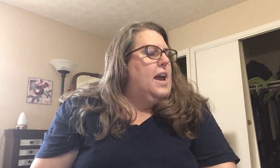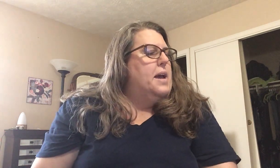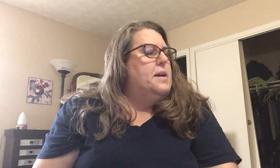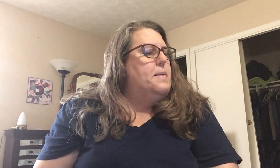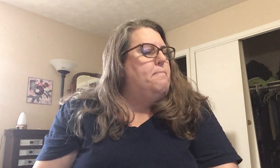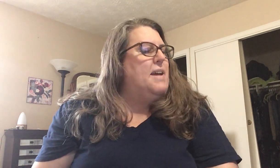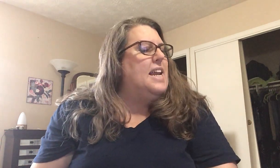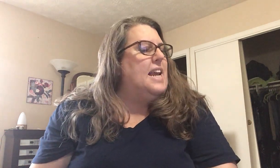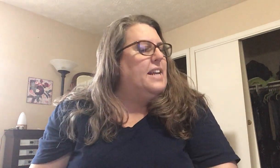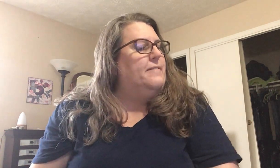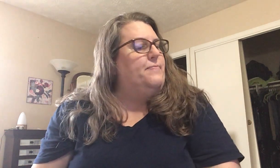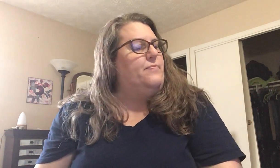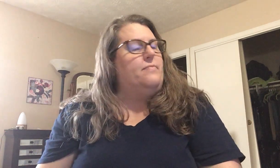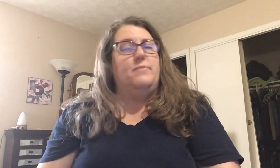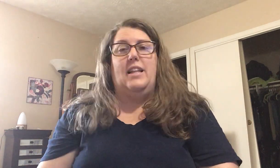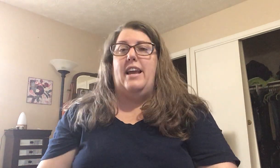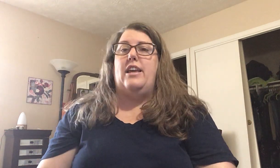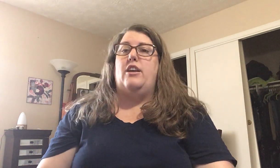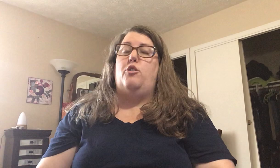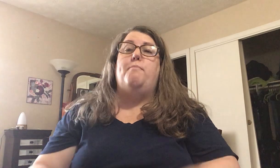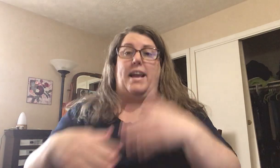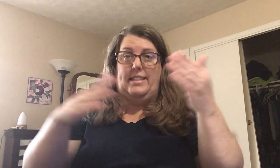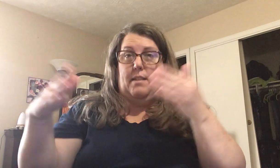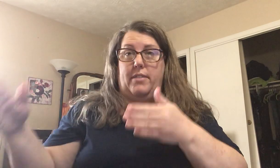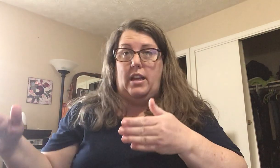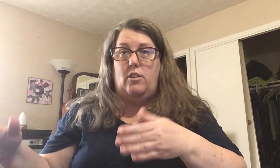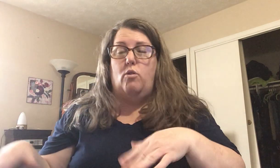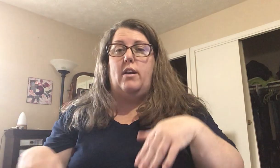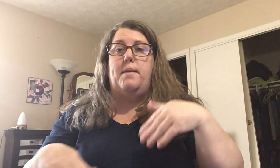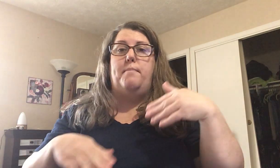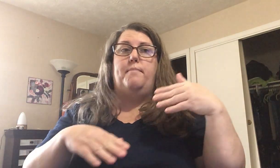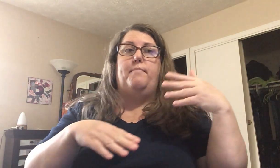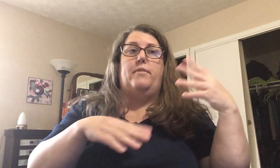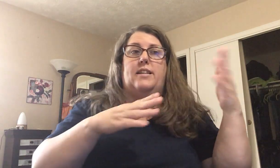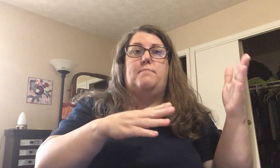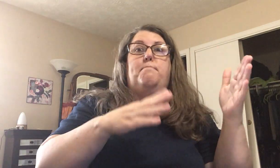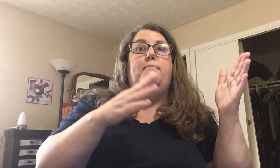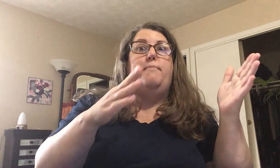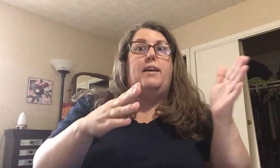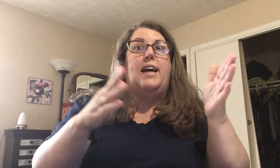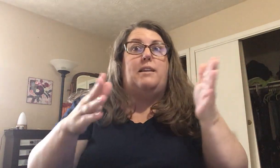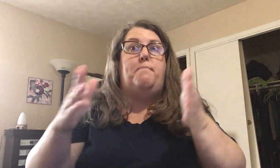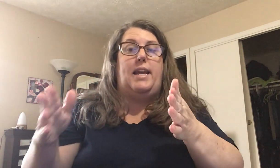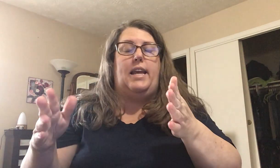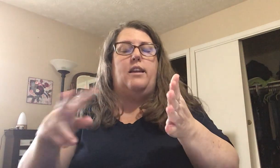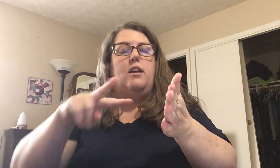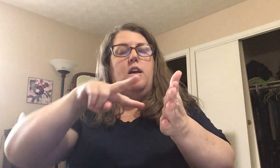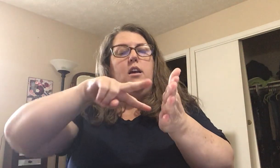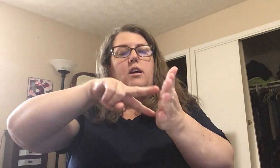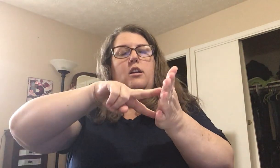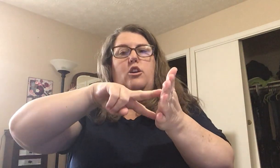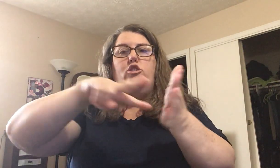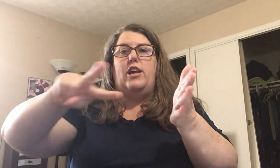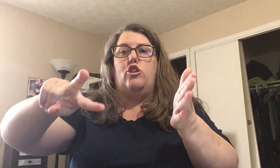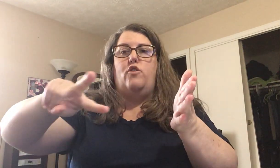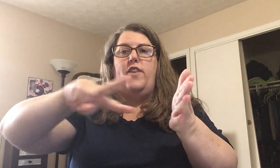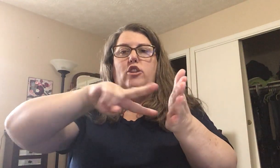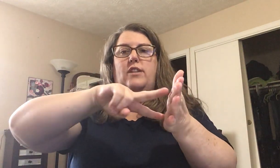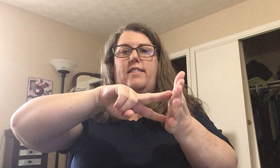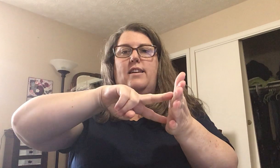Okay, meaning. Like you meant something or this has a meaning. You take your 2 fingers like